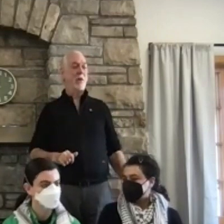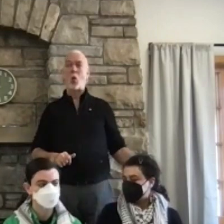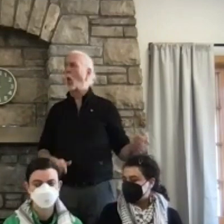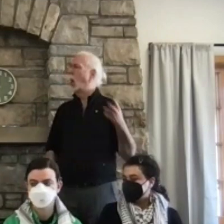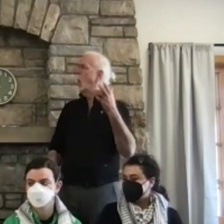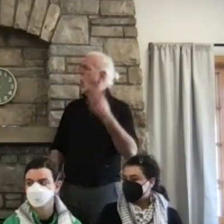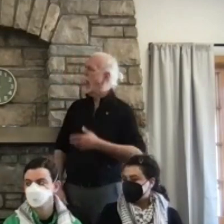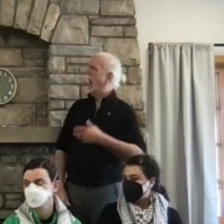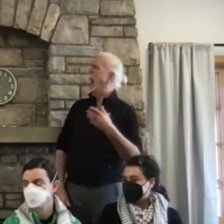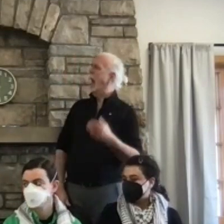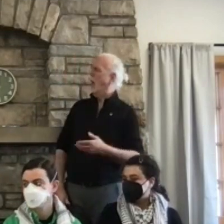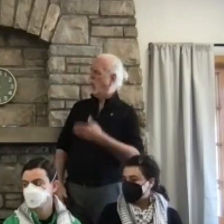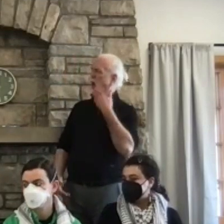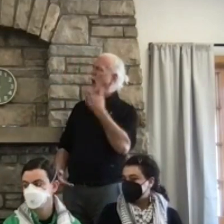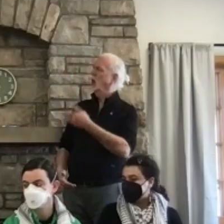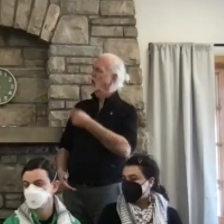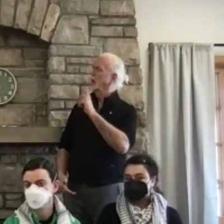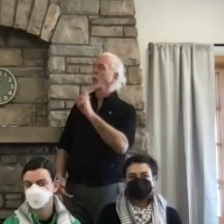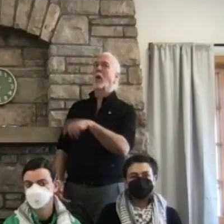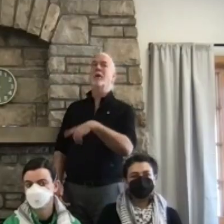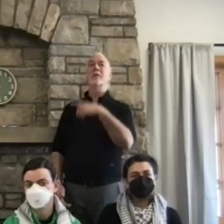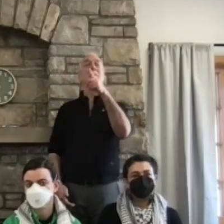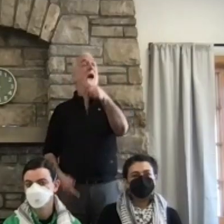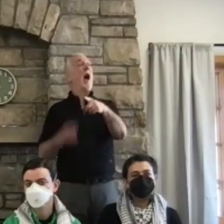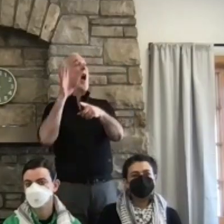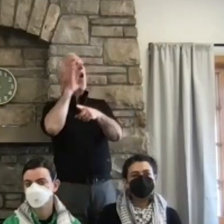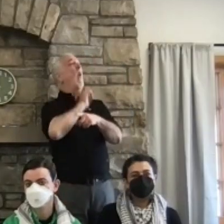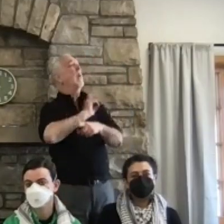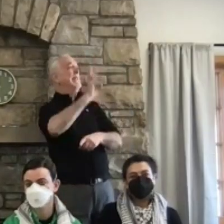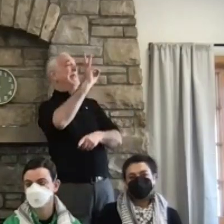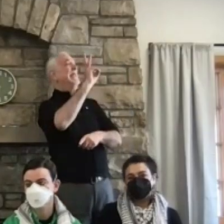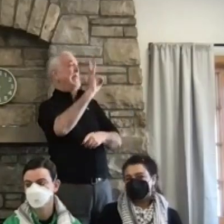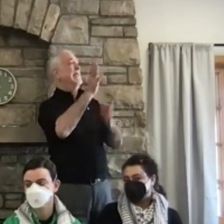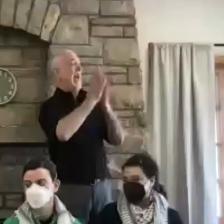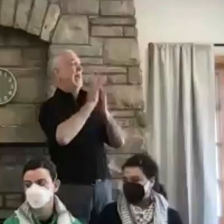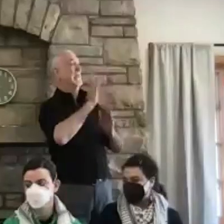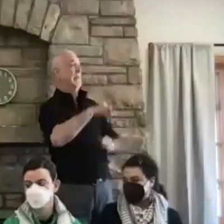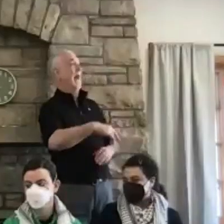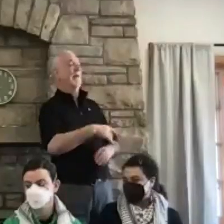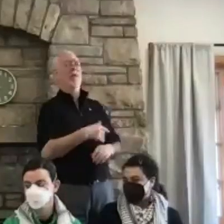That's a really good question. From a 6-year-old,